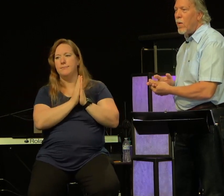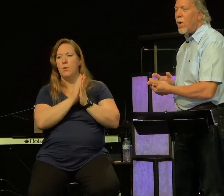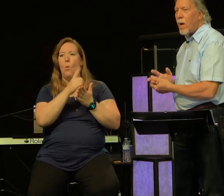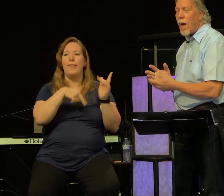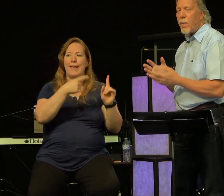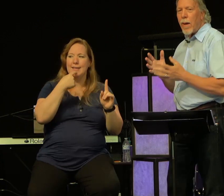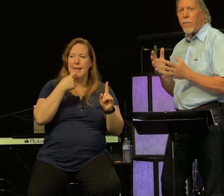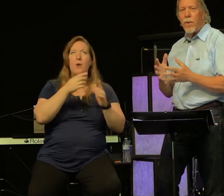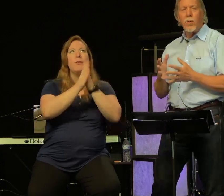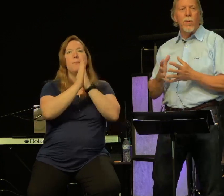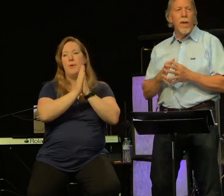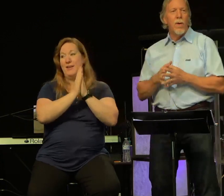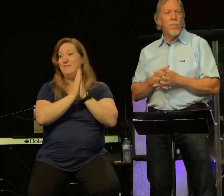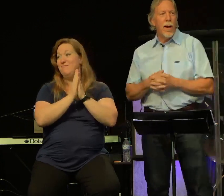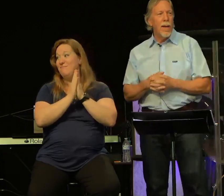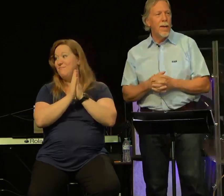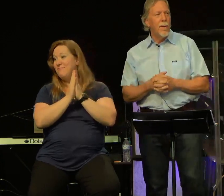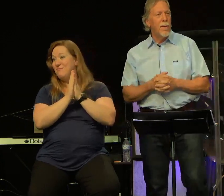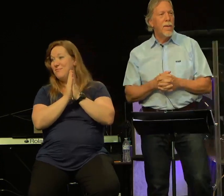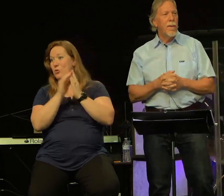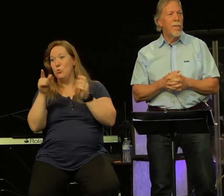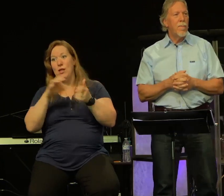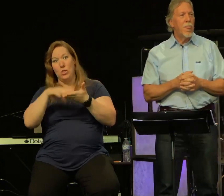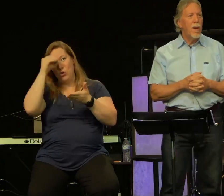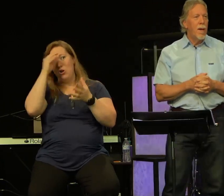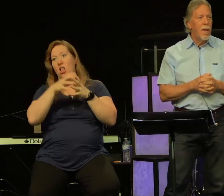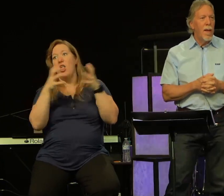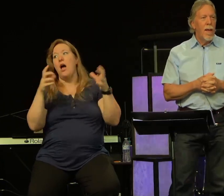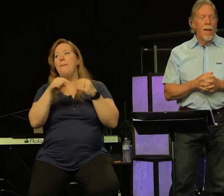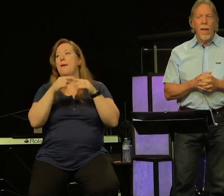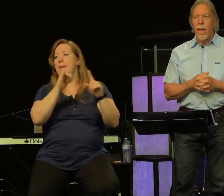You learn a lot about a person when you hear them pray.